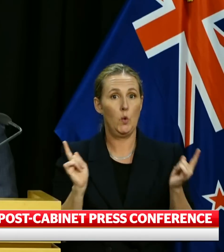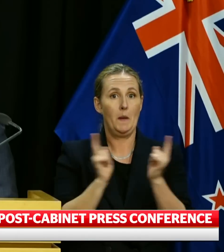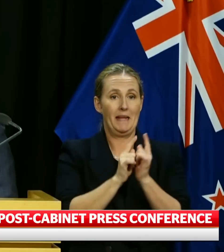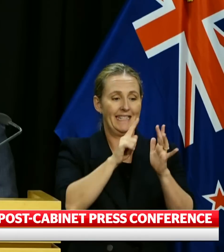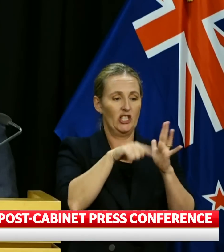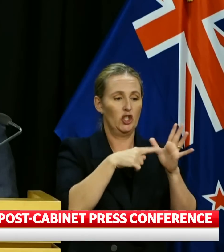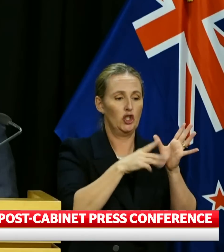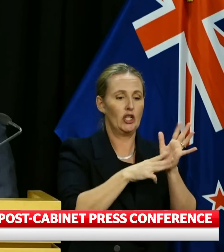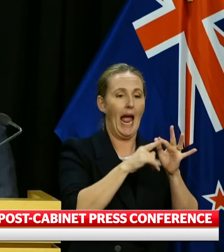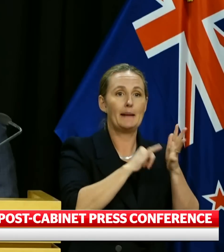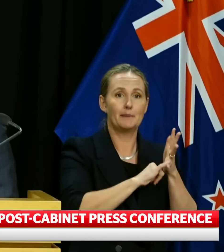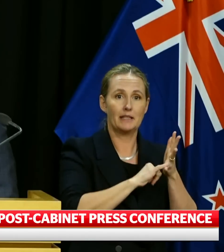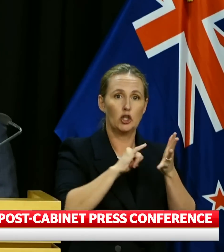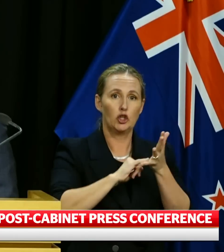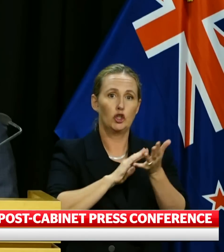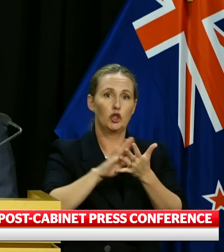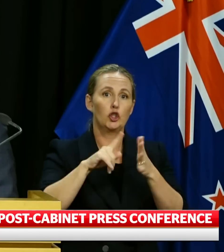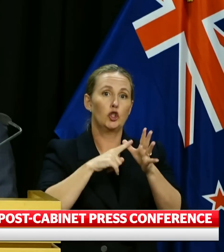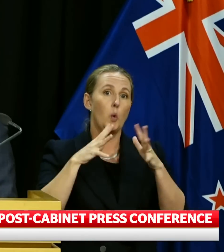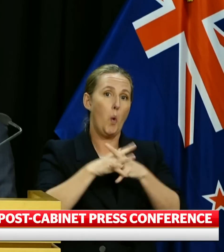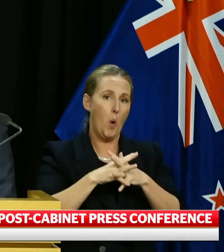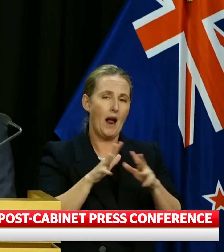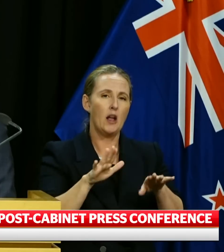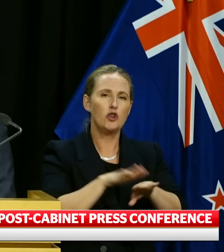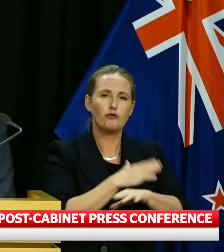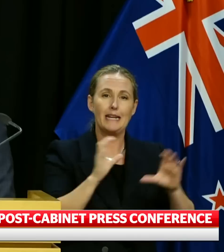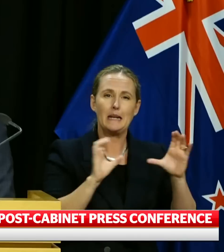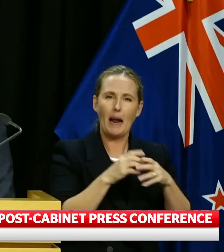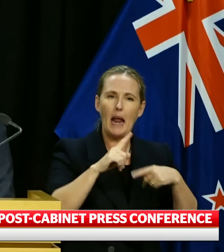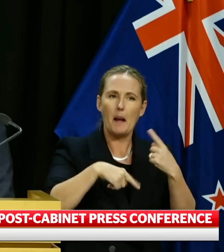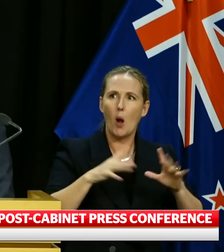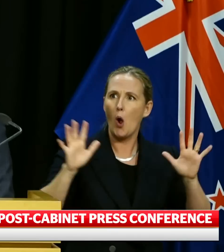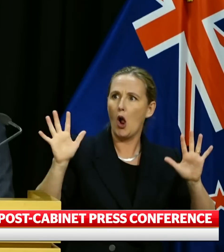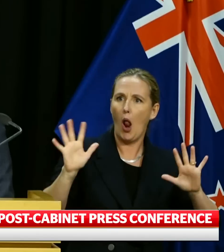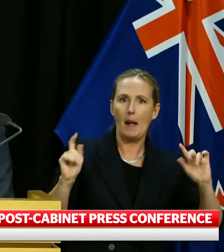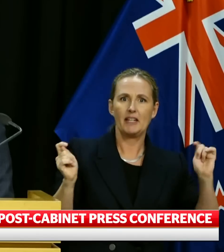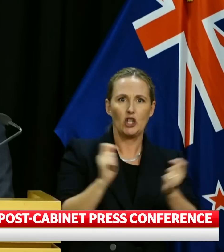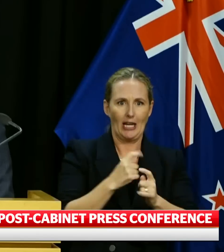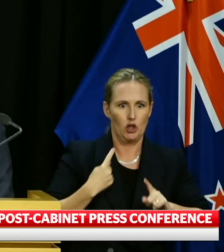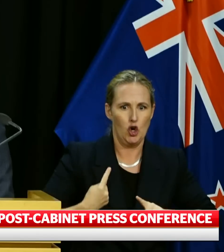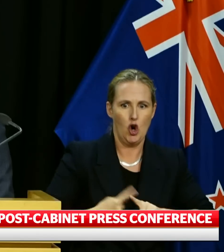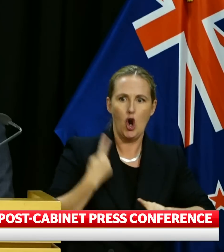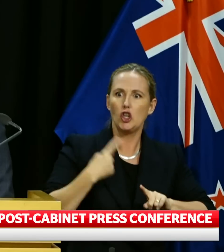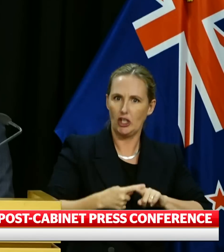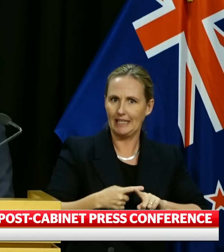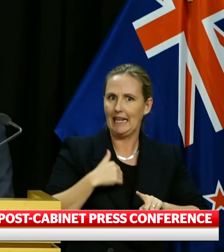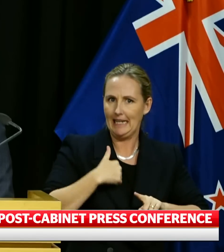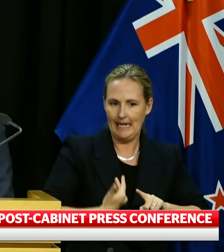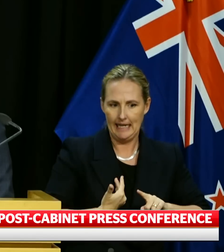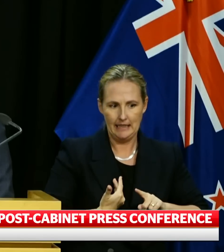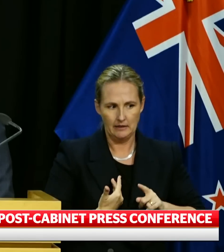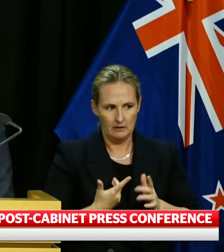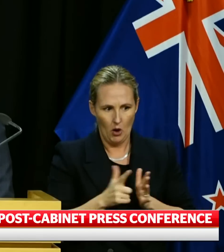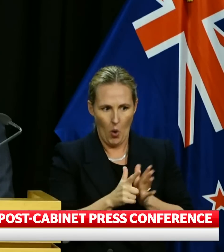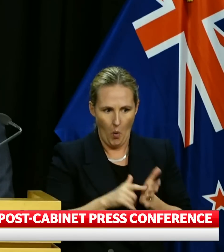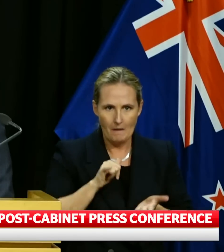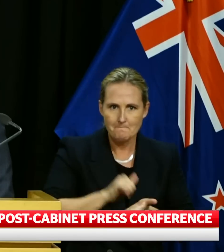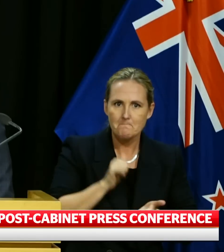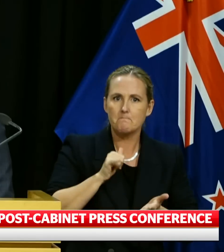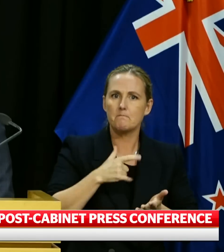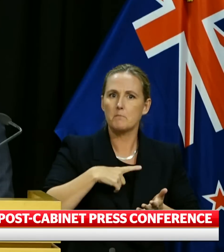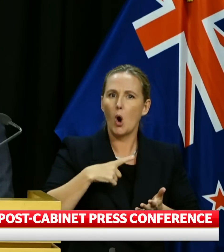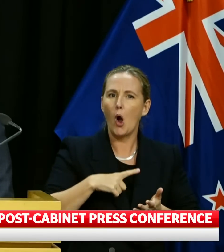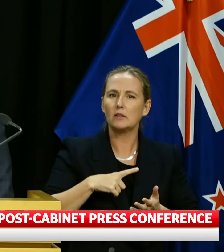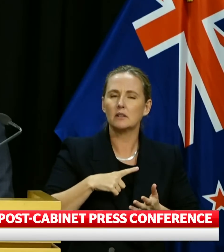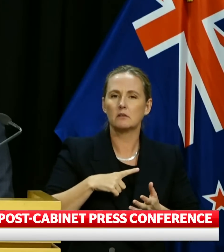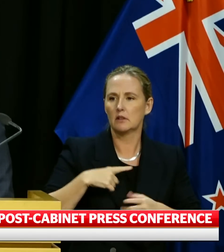ago about urgent climate changes that could be enacted on the back of Cyclone Gabrielle, but we